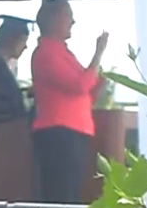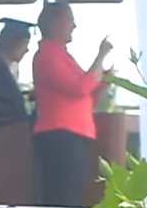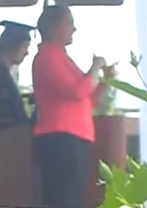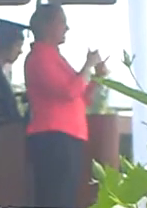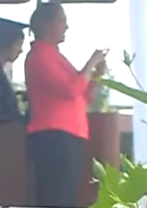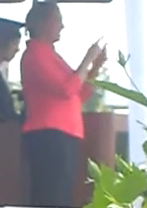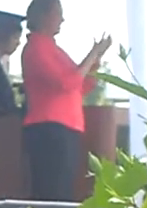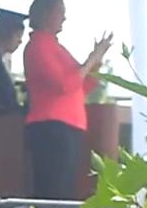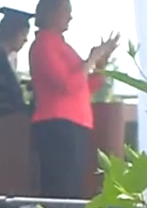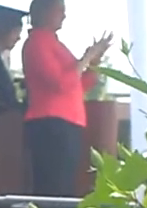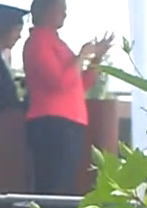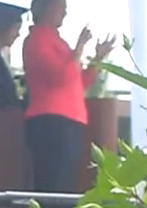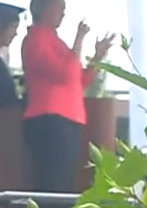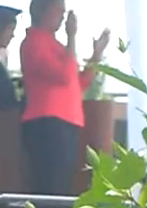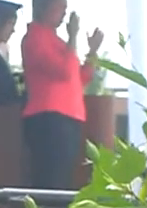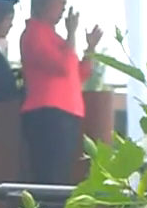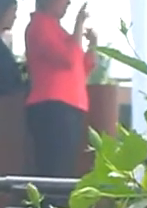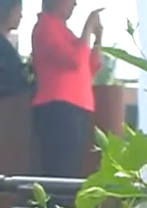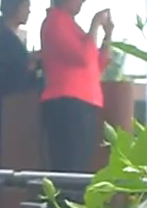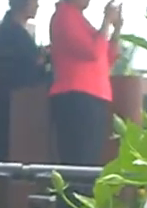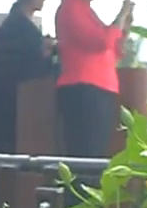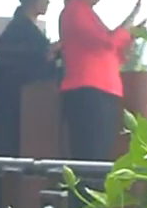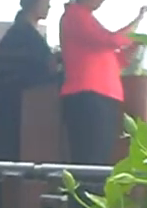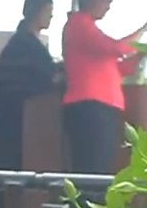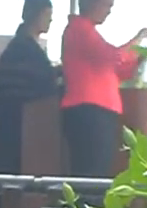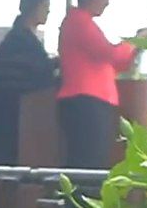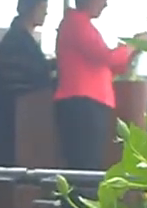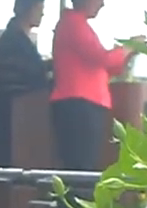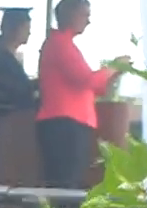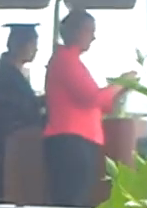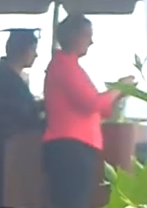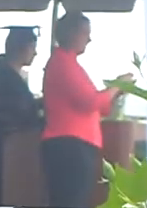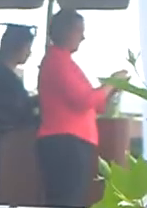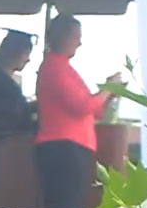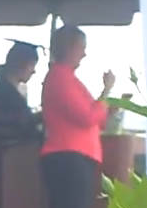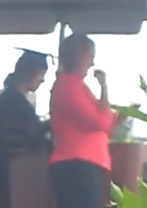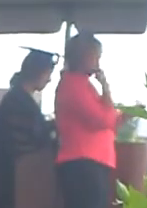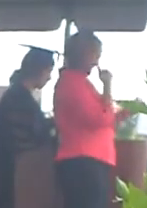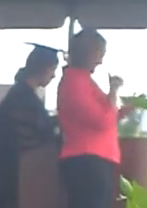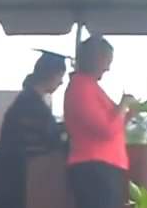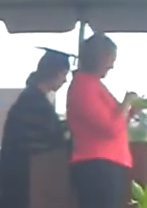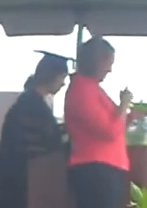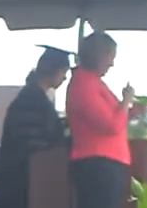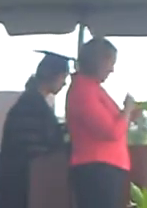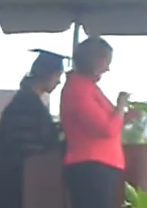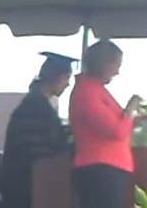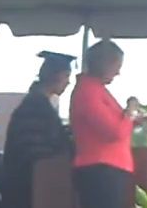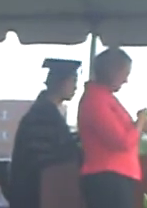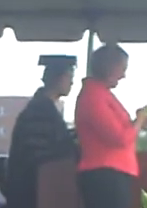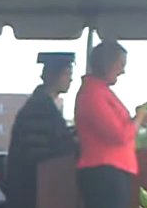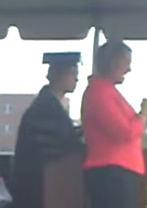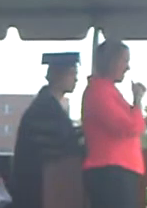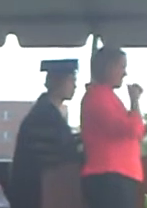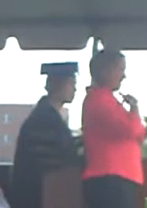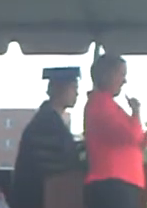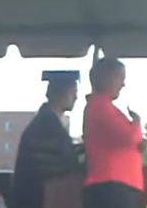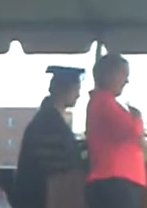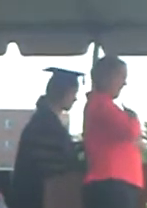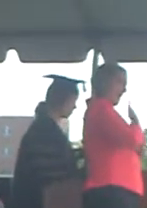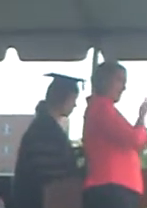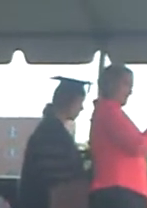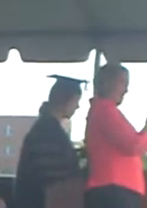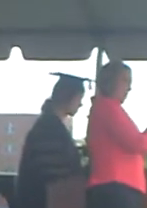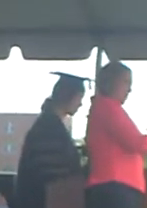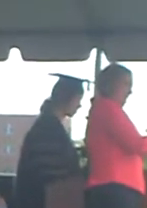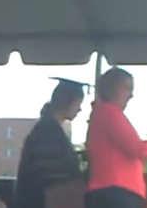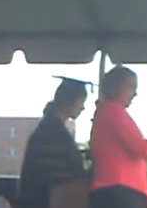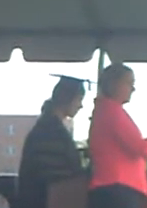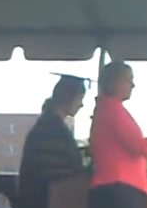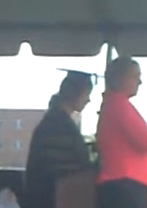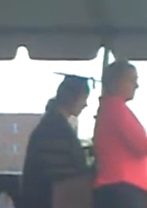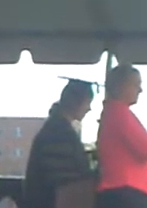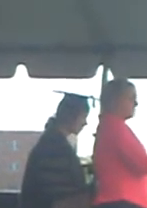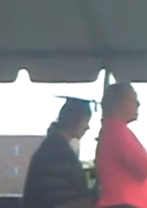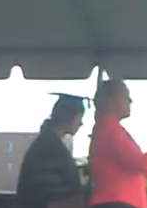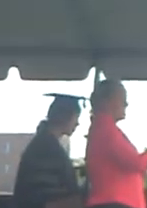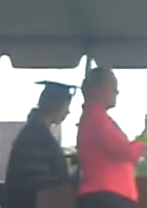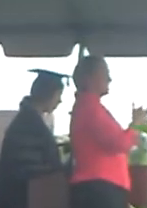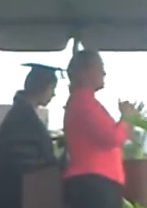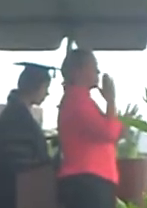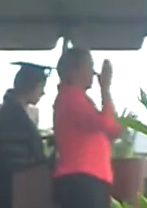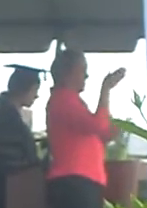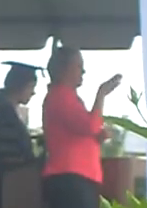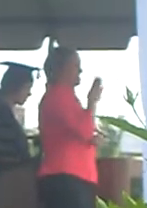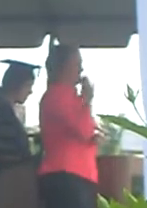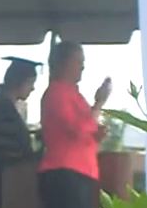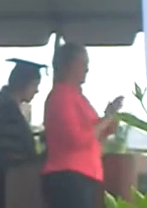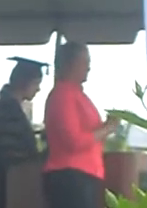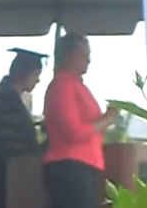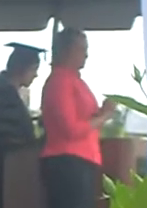late writing that report or taking care of that other success because it soiled itself, but it will be a rewarding experience. I wish you